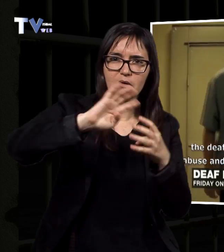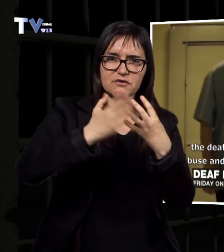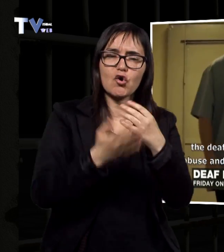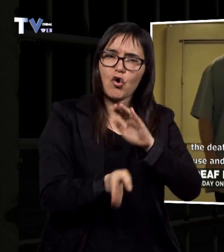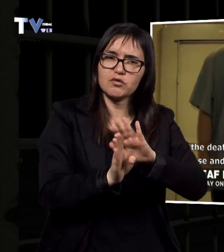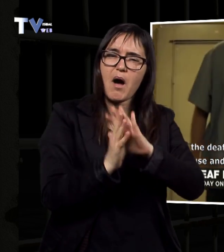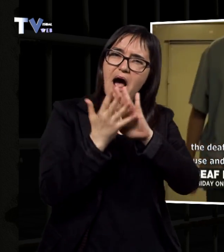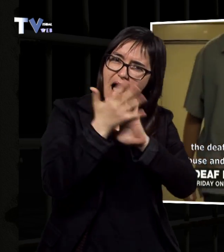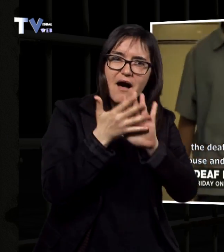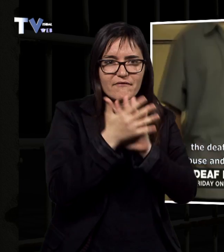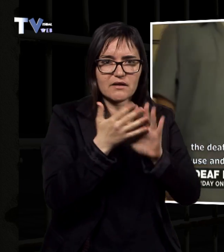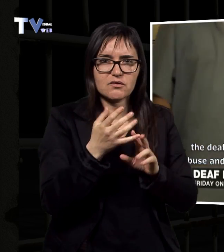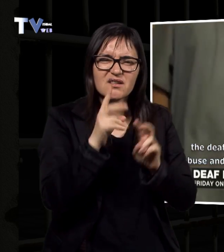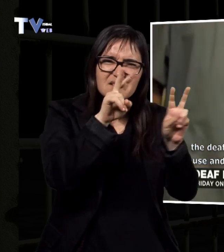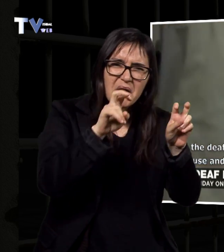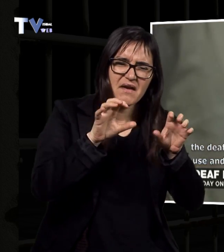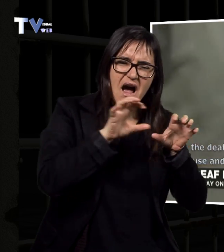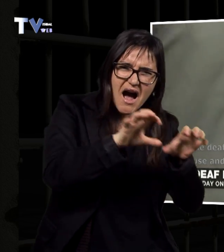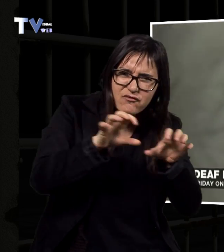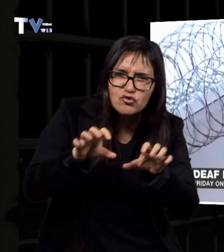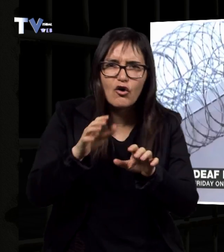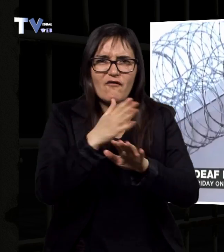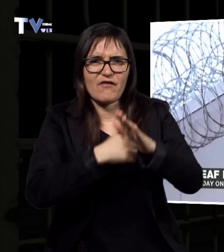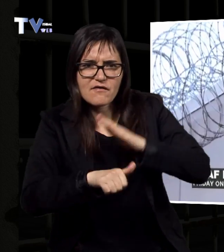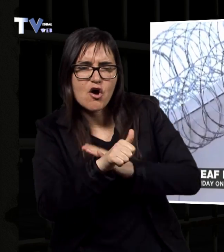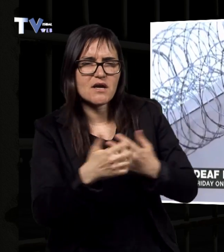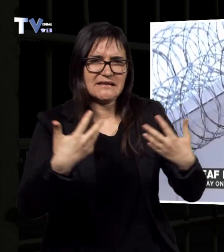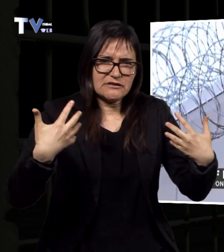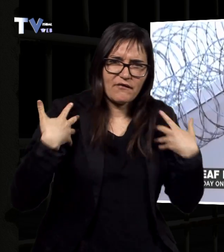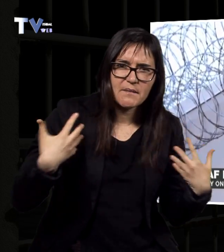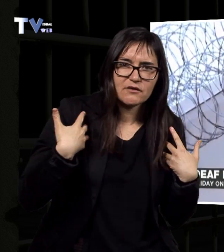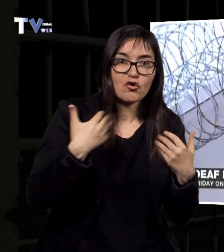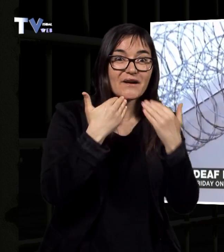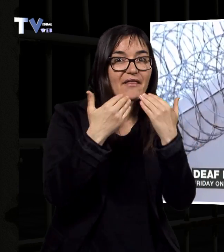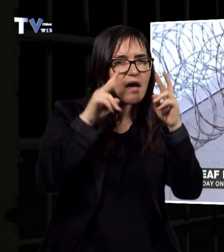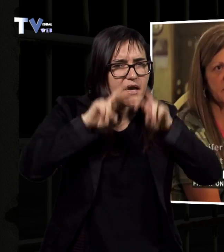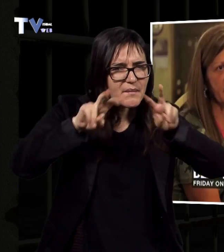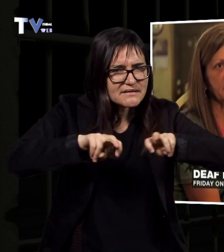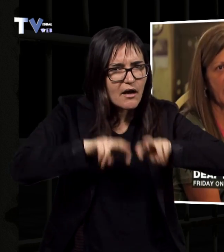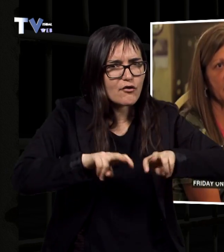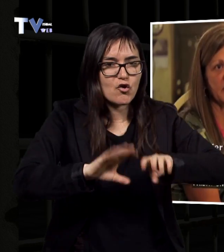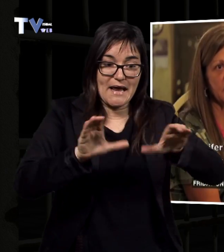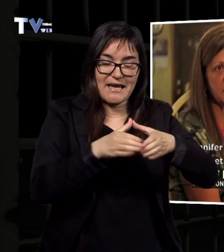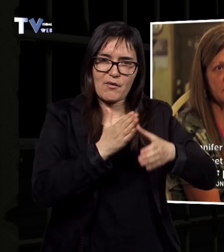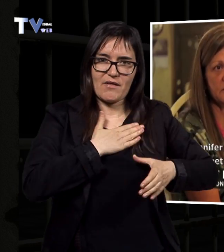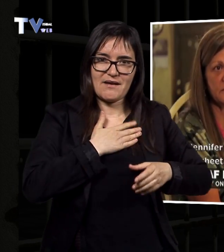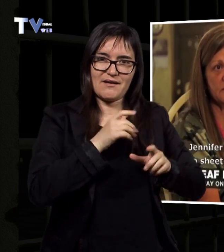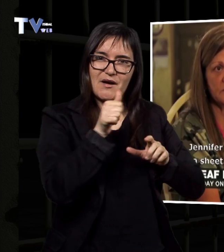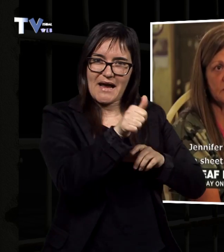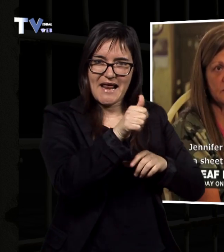bars. Stories of abuse and agony in this disturbing investigation. They found him hanging by a